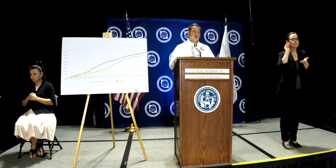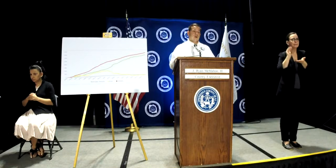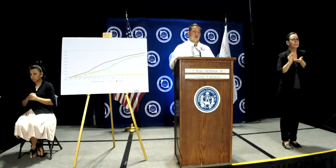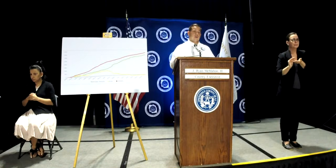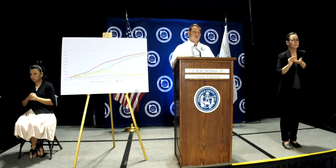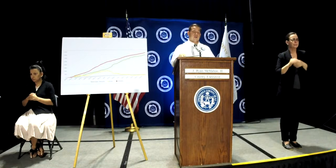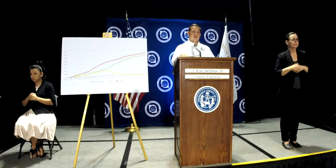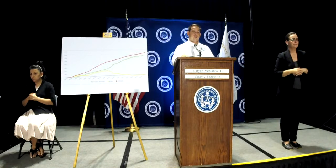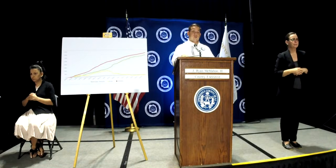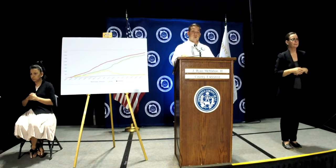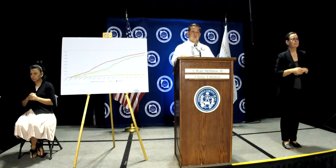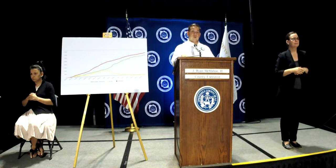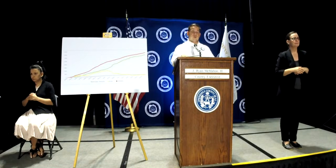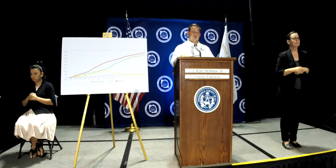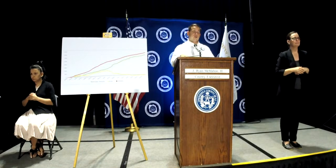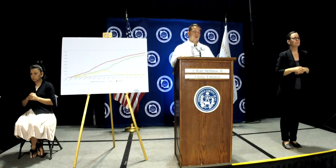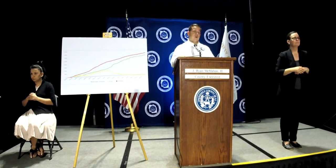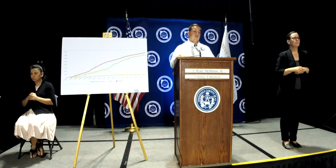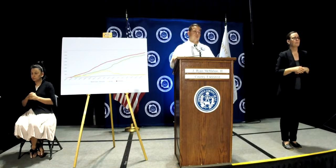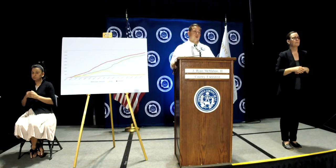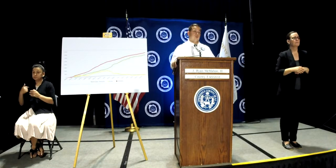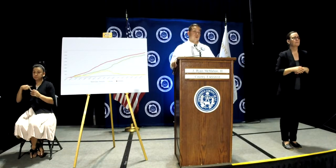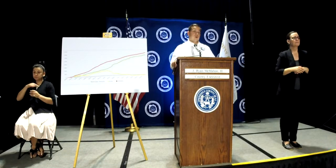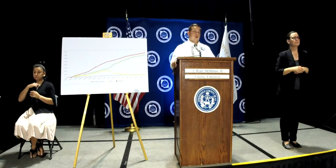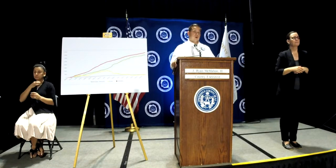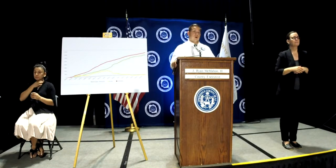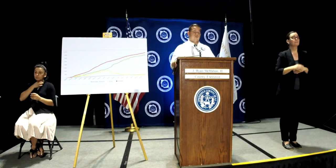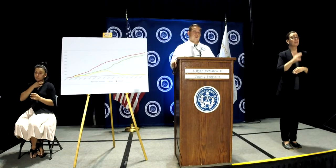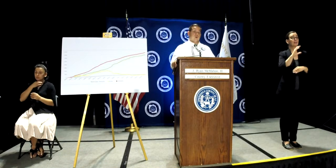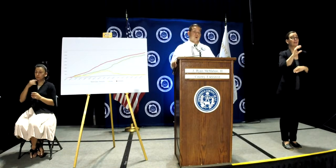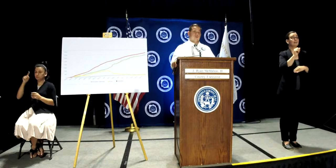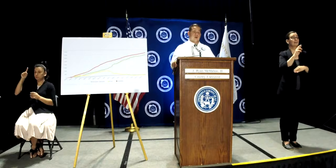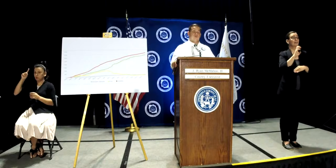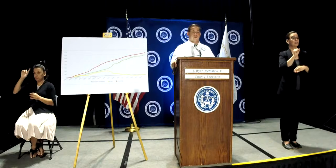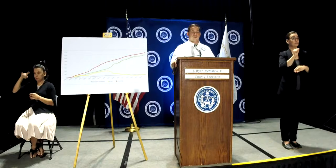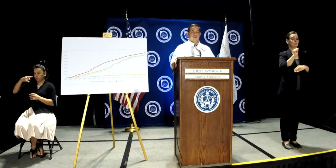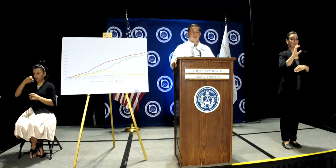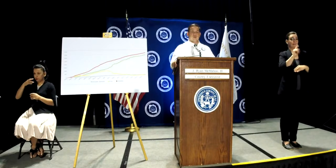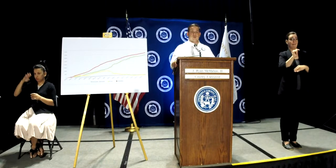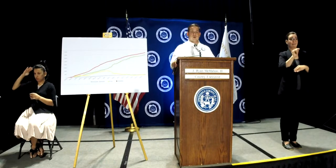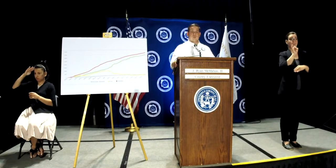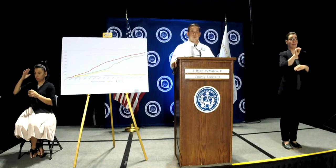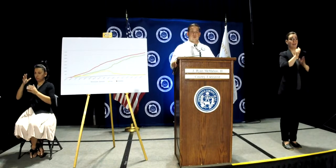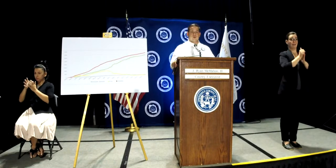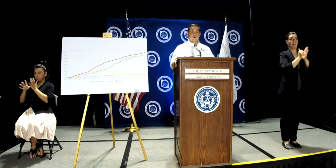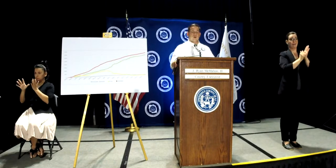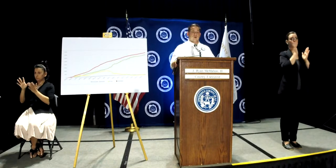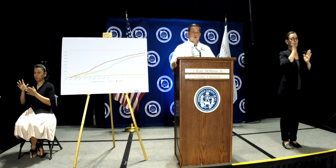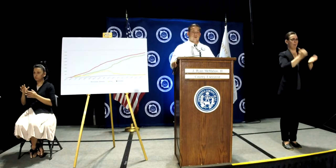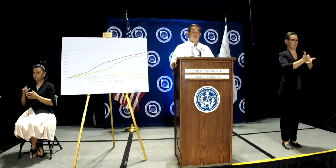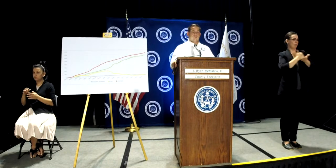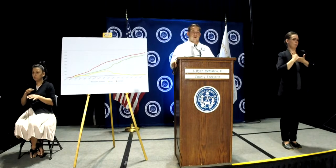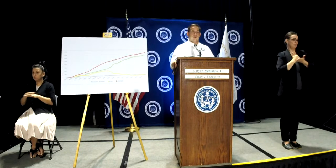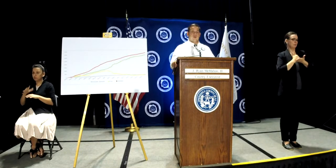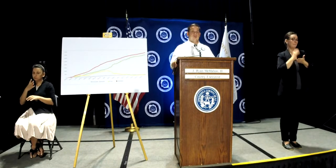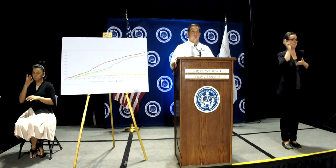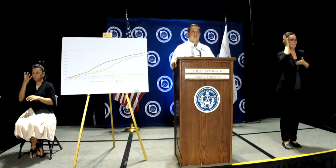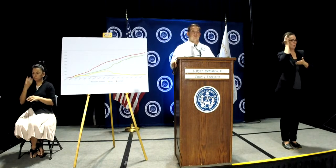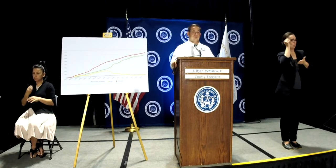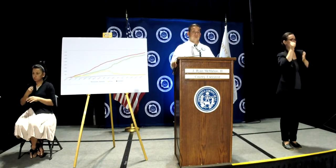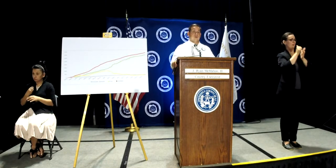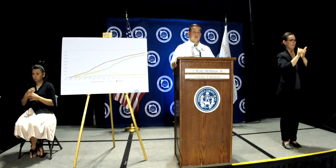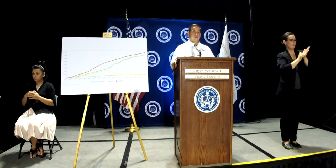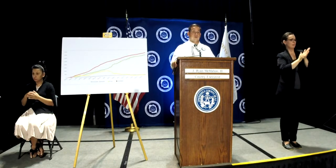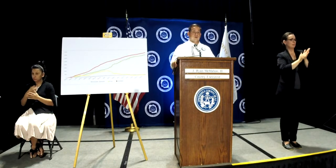Act, and the state has some resources they can be helpful with for us. Yeah, unfortunately, the insurance companies they've done very well this